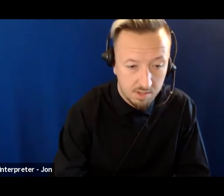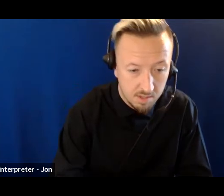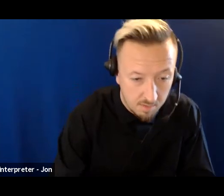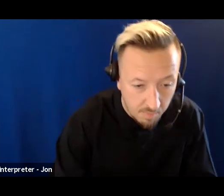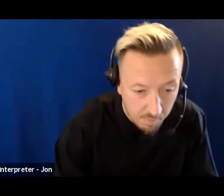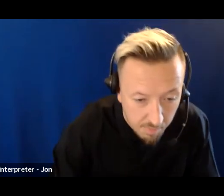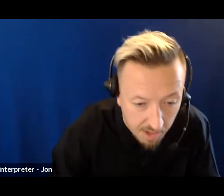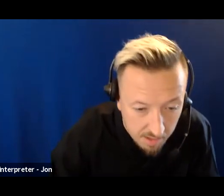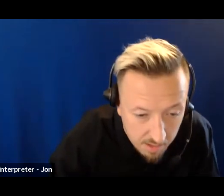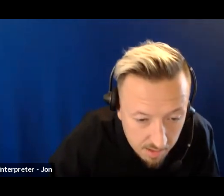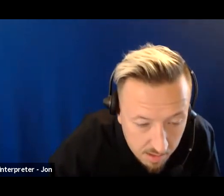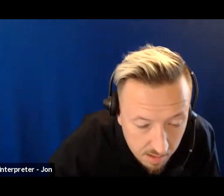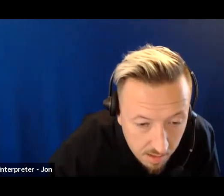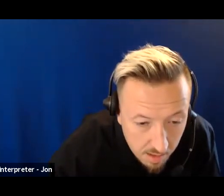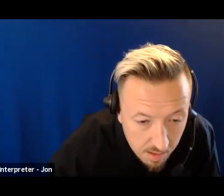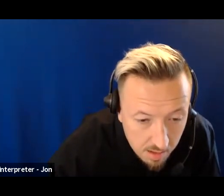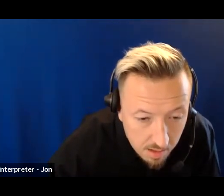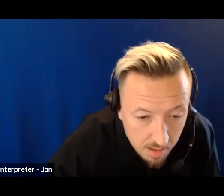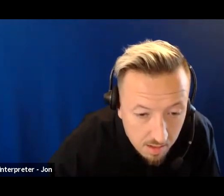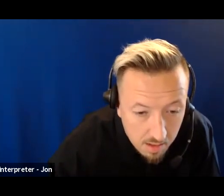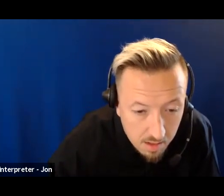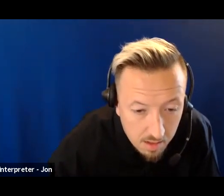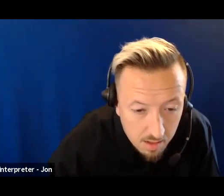It's just the panelists.